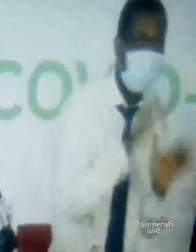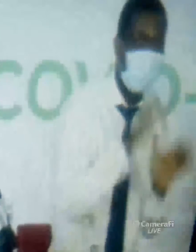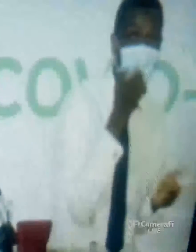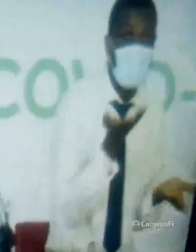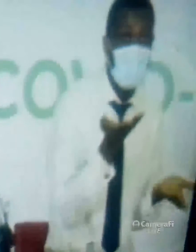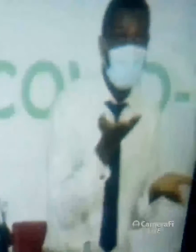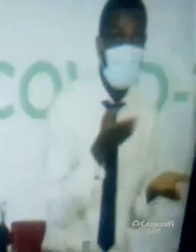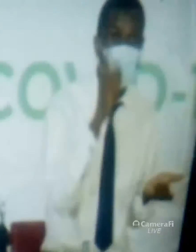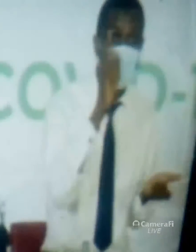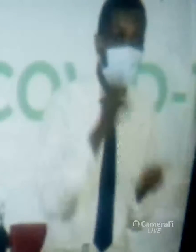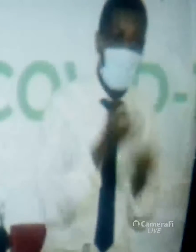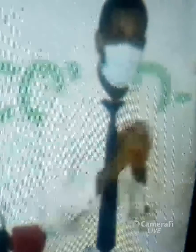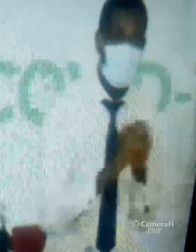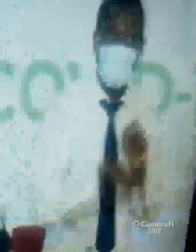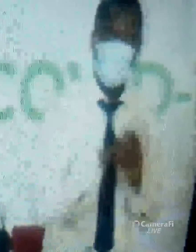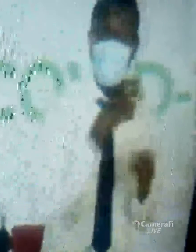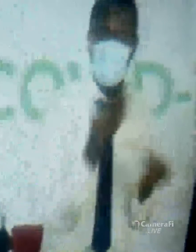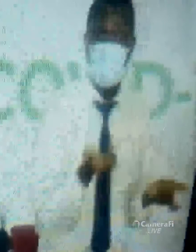travel,